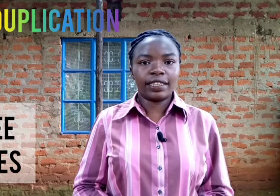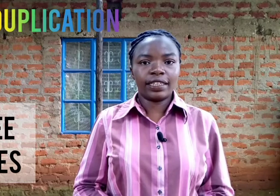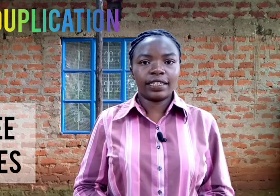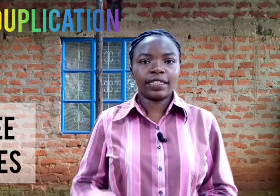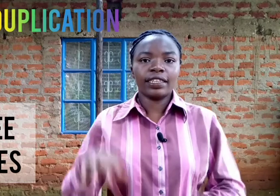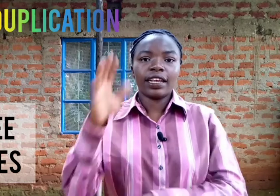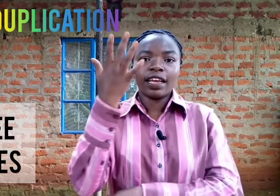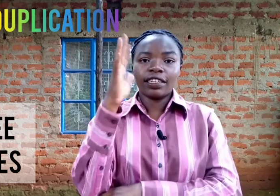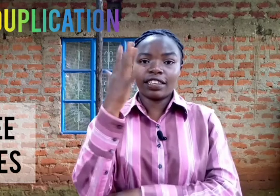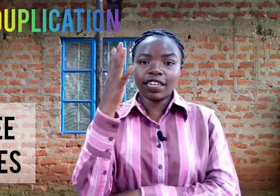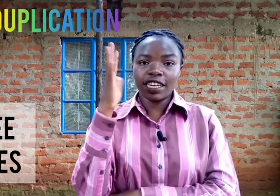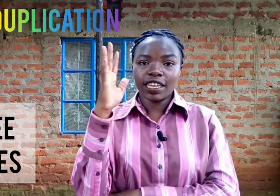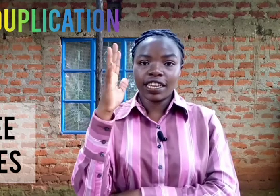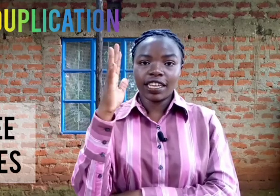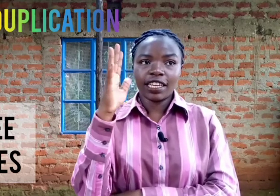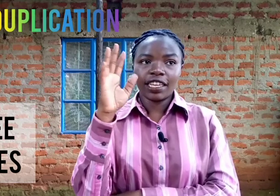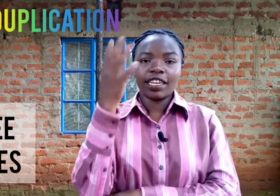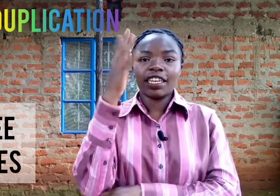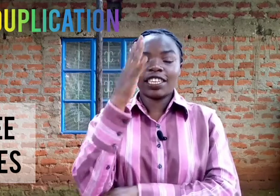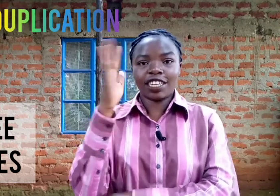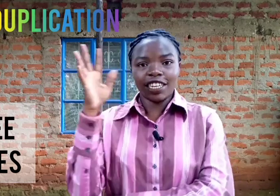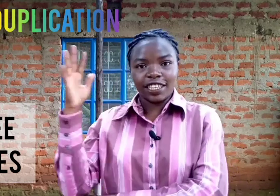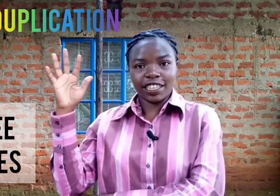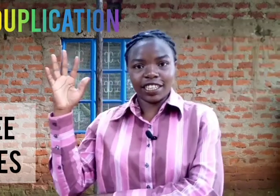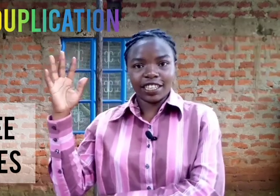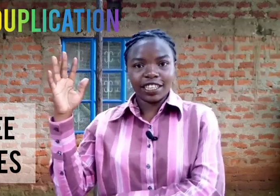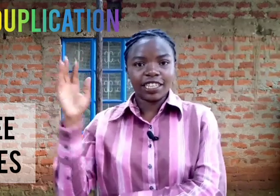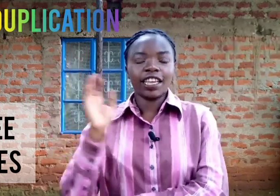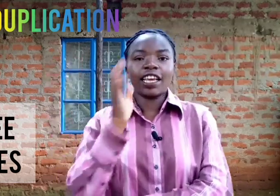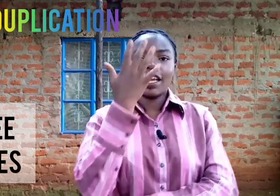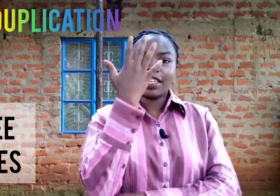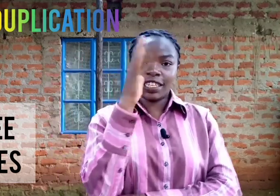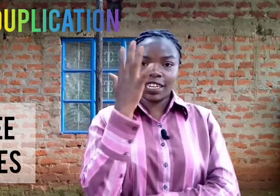tree trees tree